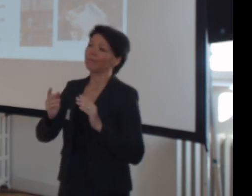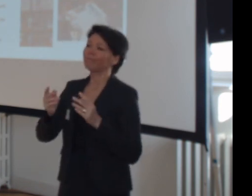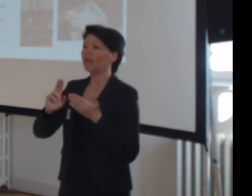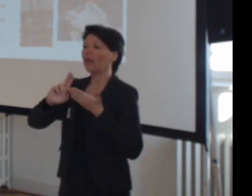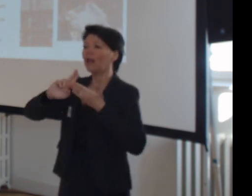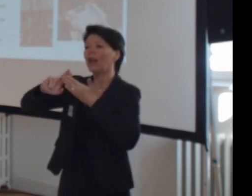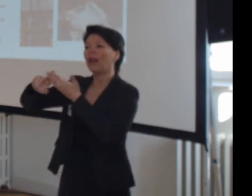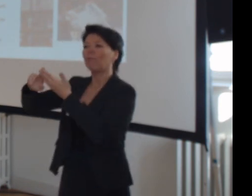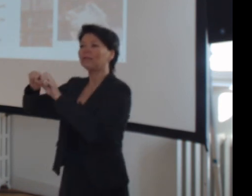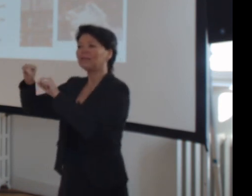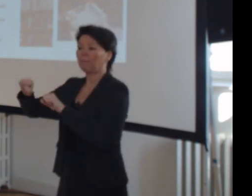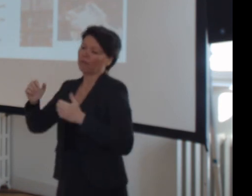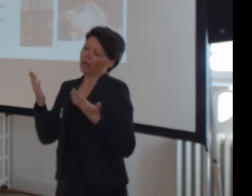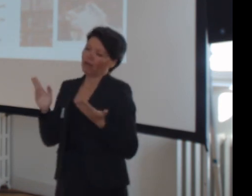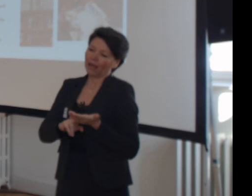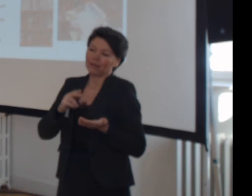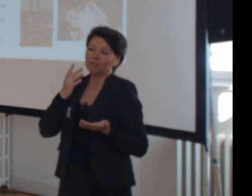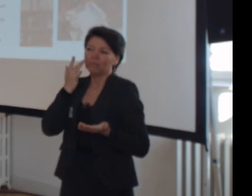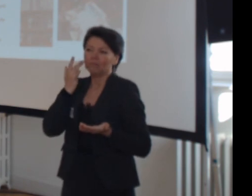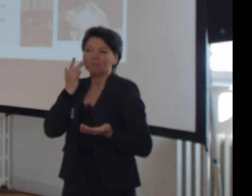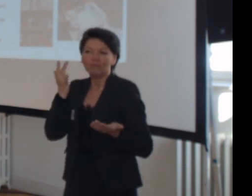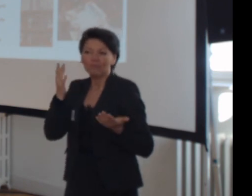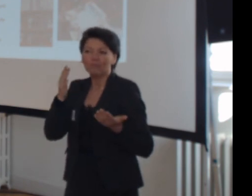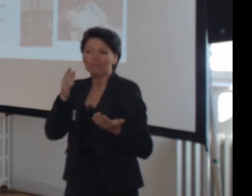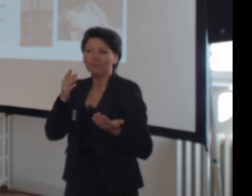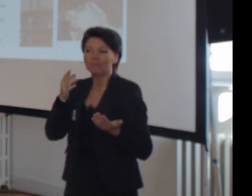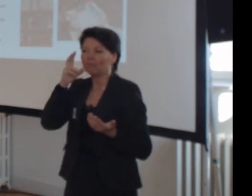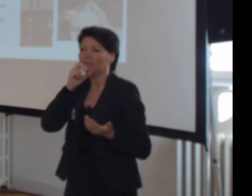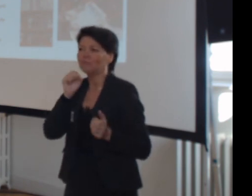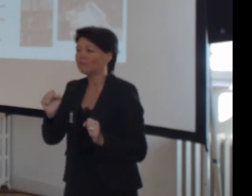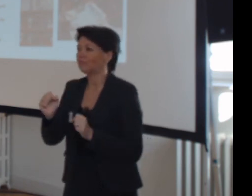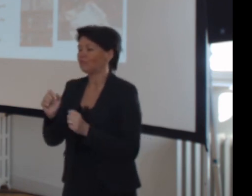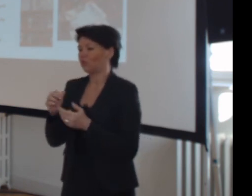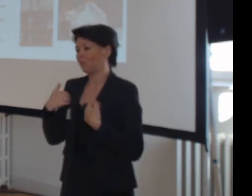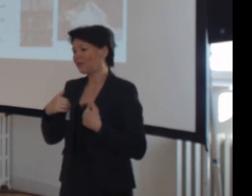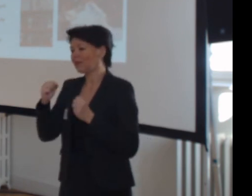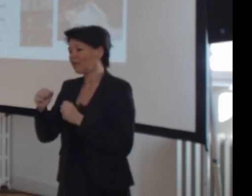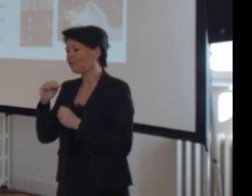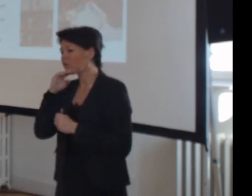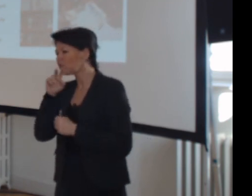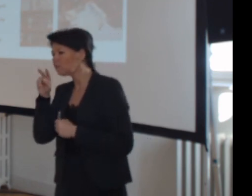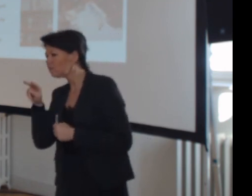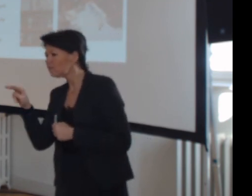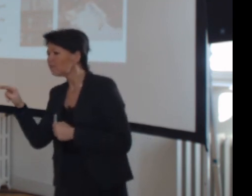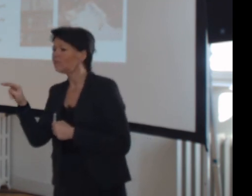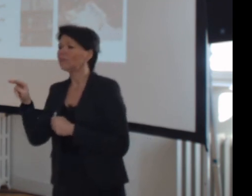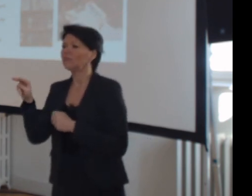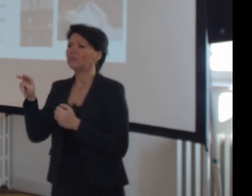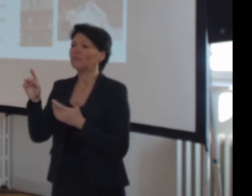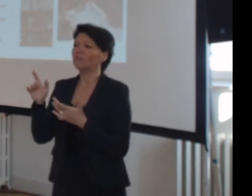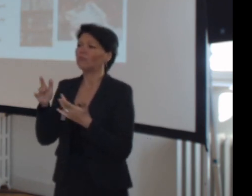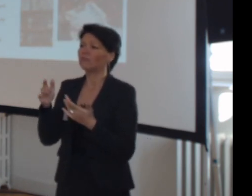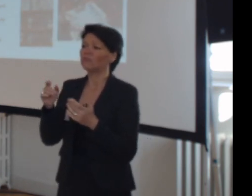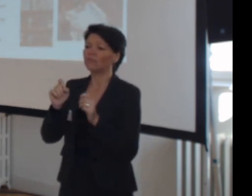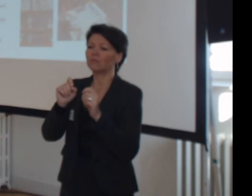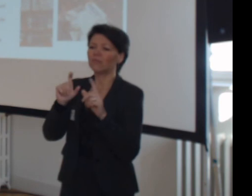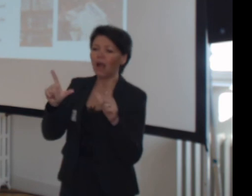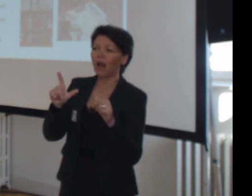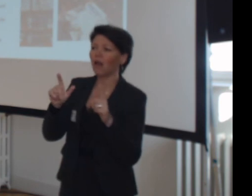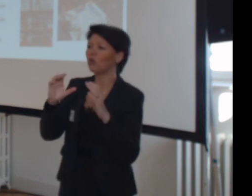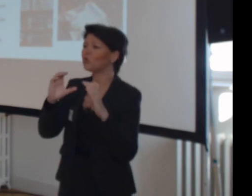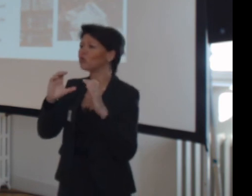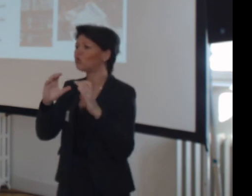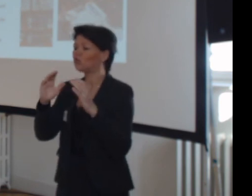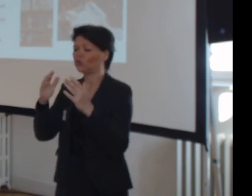system, so people can quite easily see whether the book or the language course they